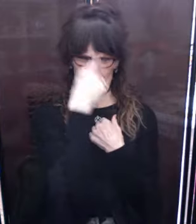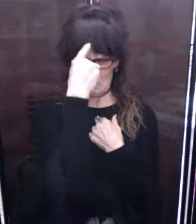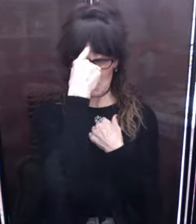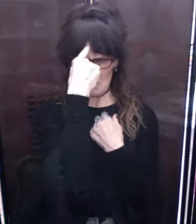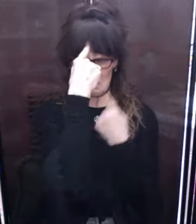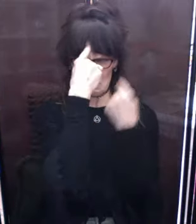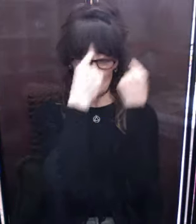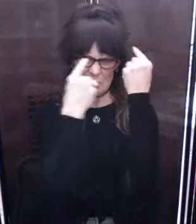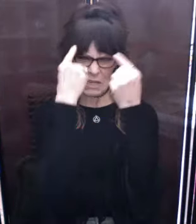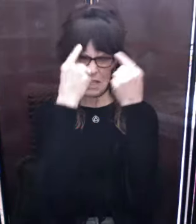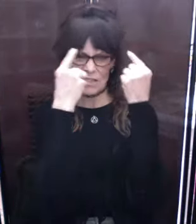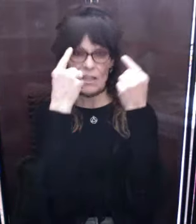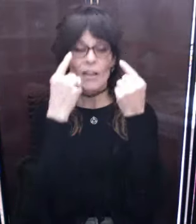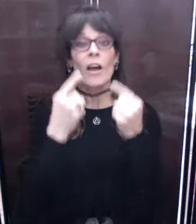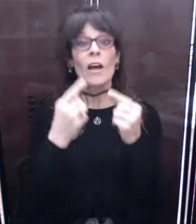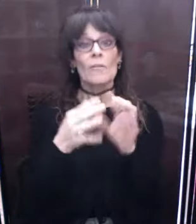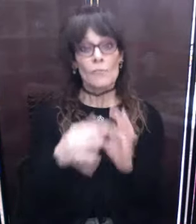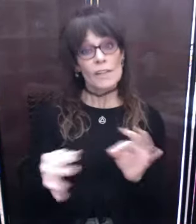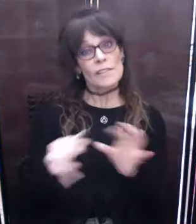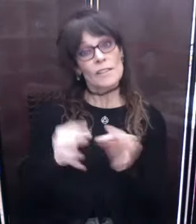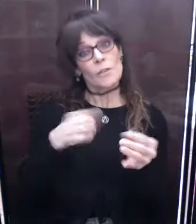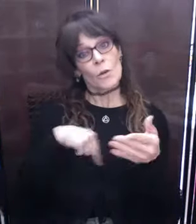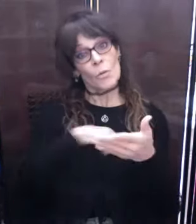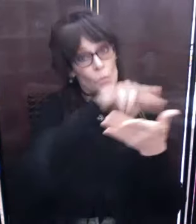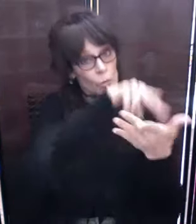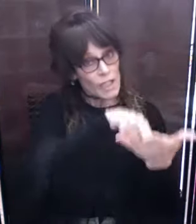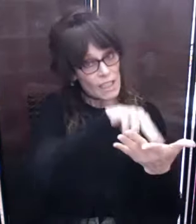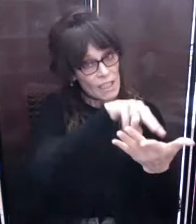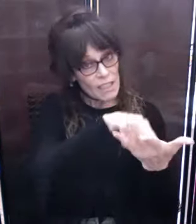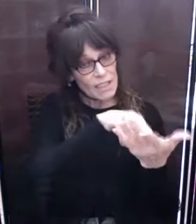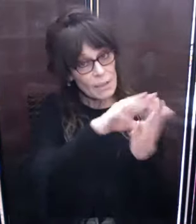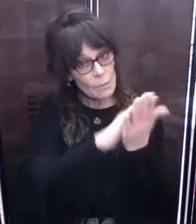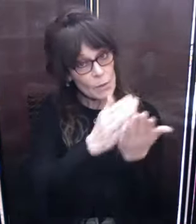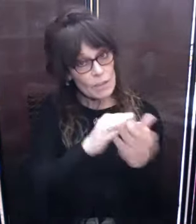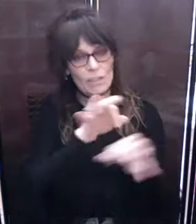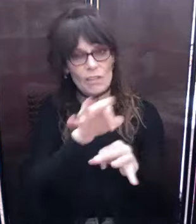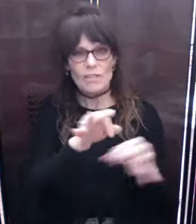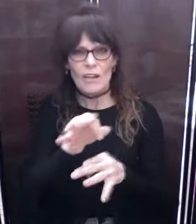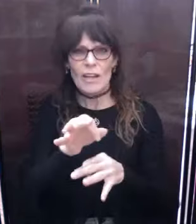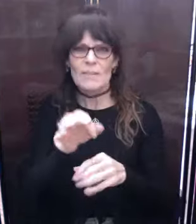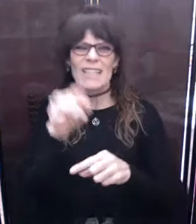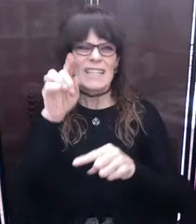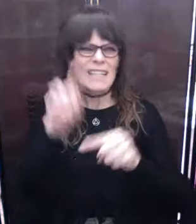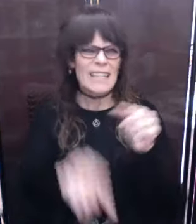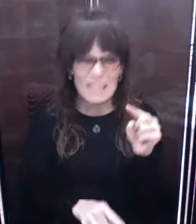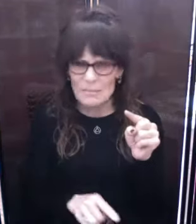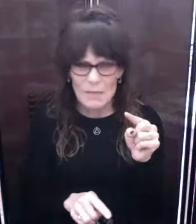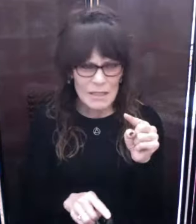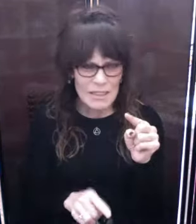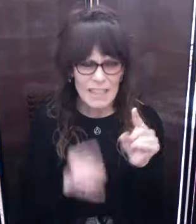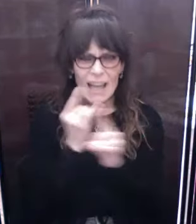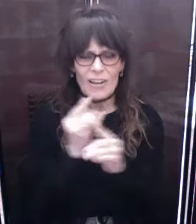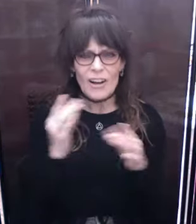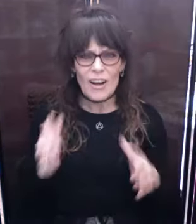are used in our big book to describe the inability that an alcoholic has at certain times to